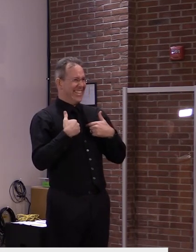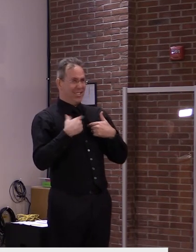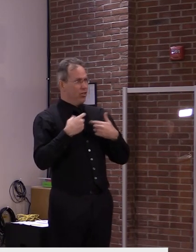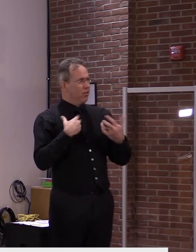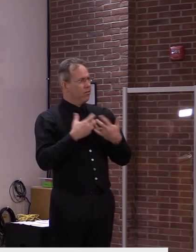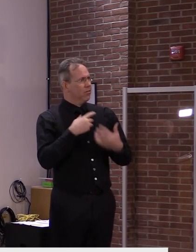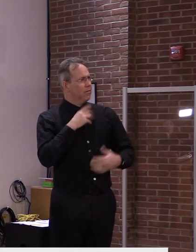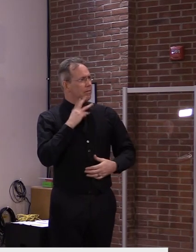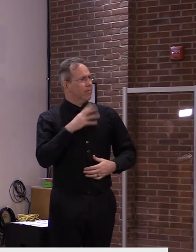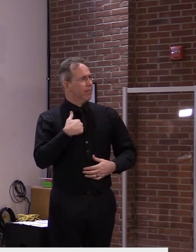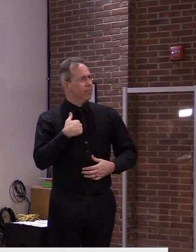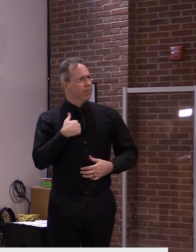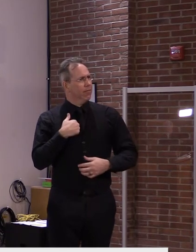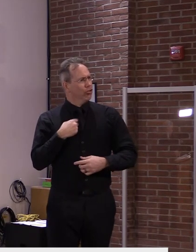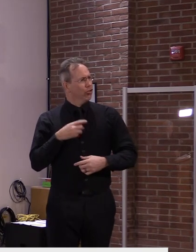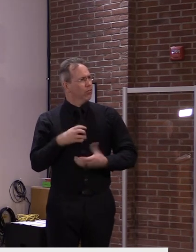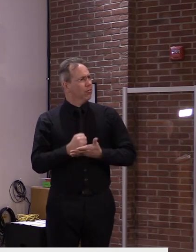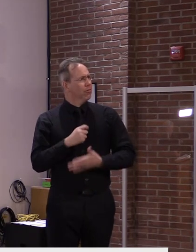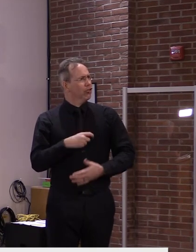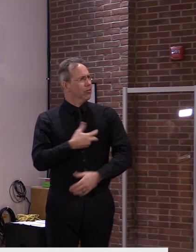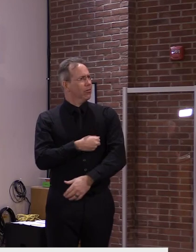I didn't think you'd hit 50 yet, sir.